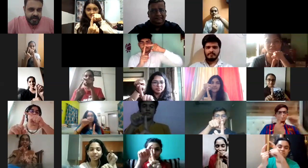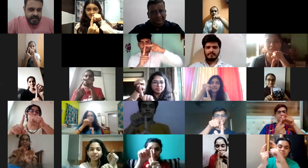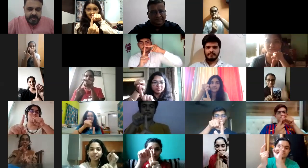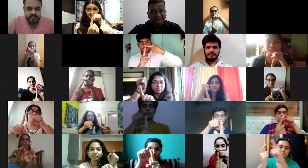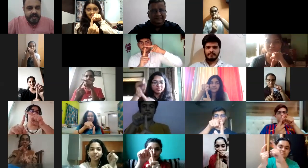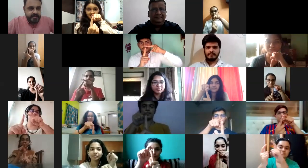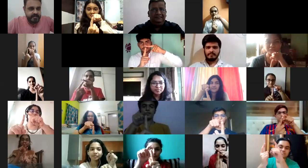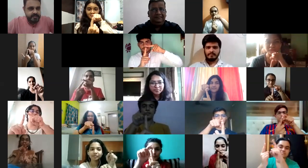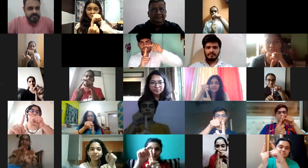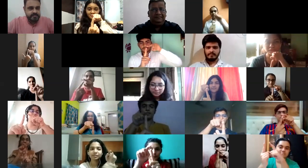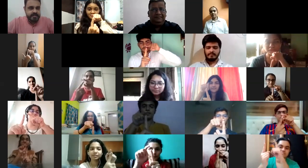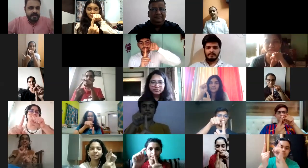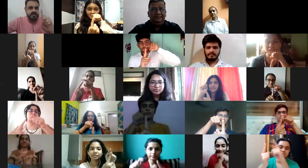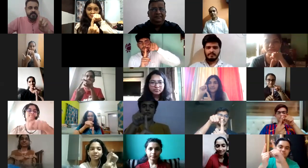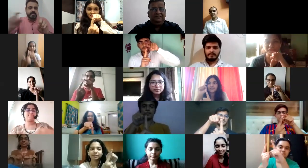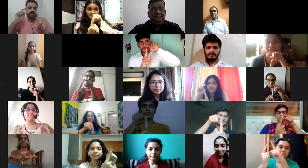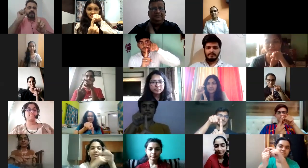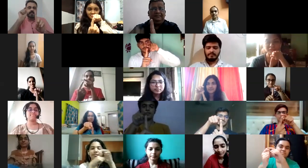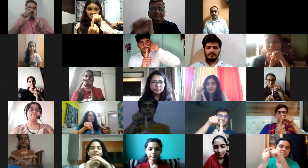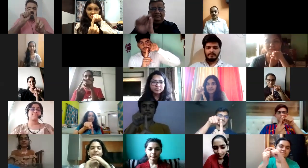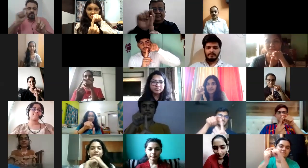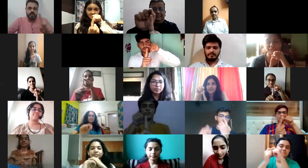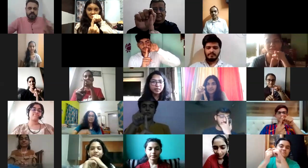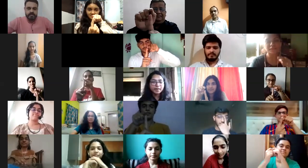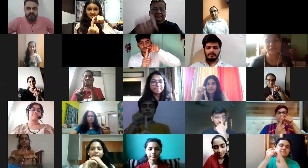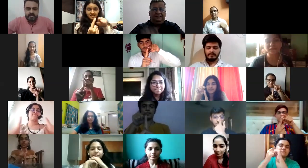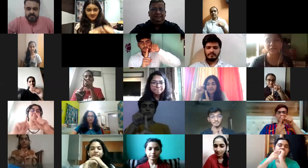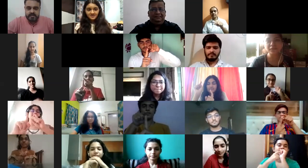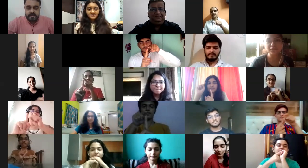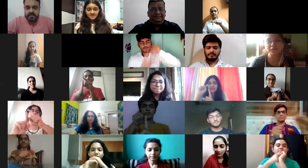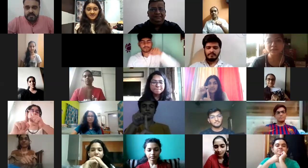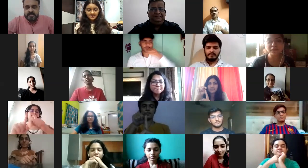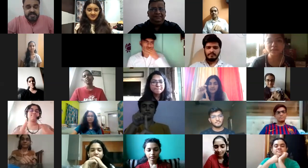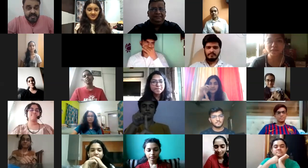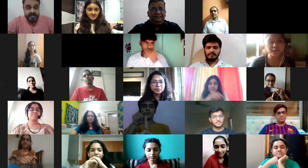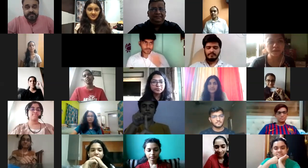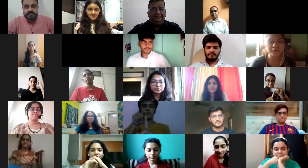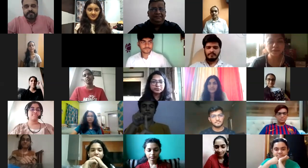as we write it with the index finger and a dot over it. J.